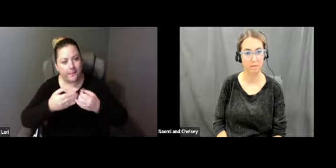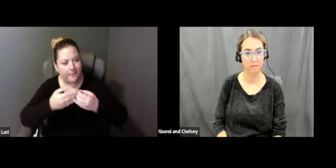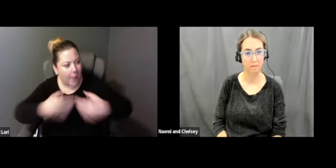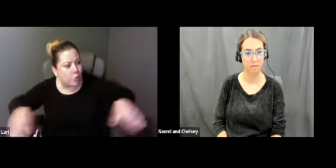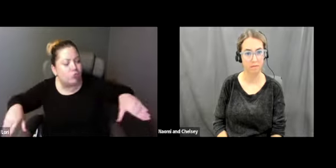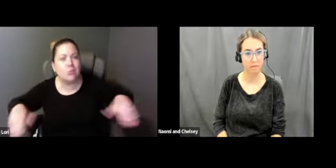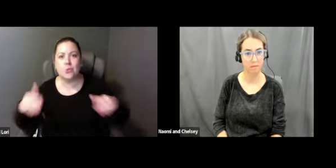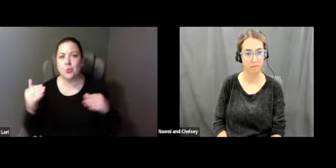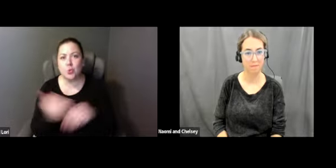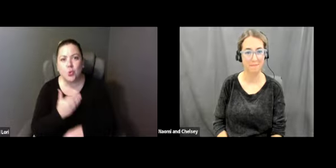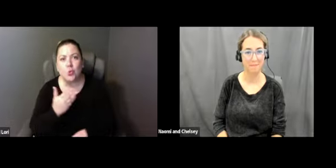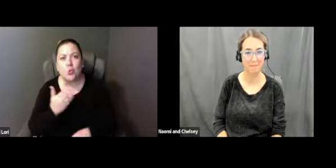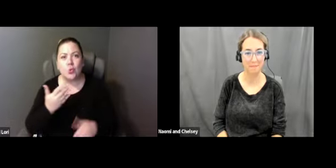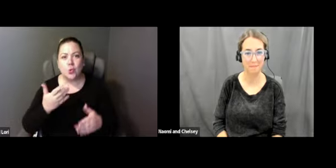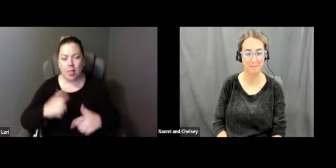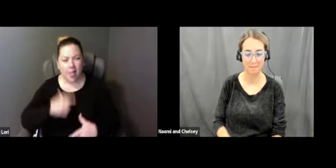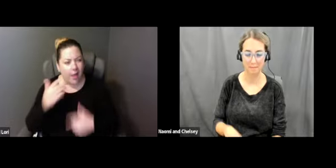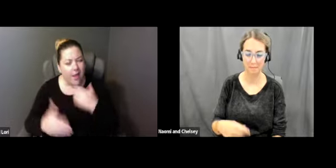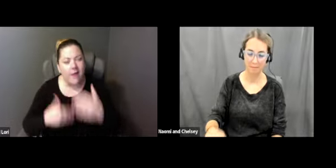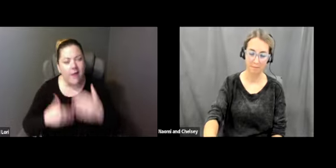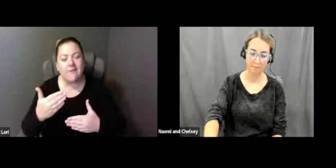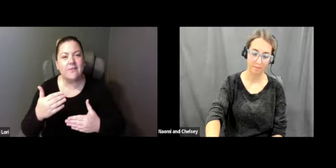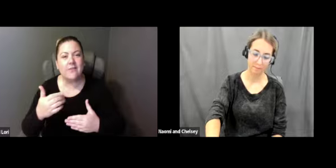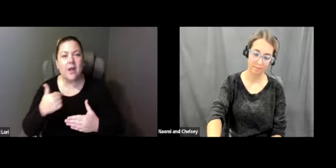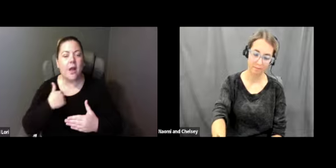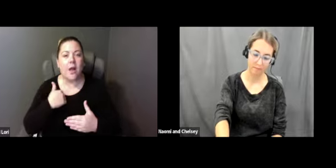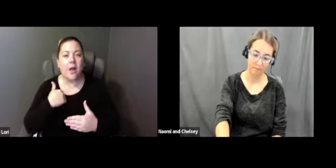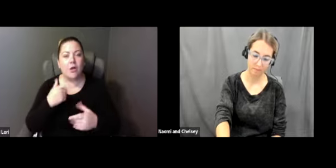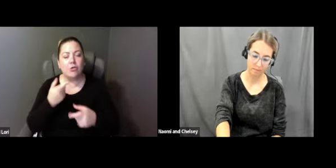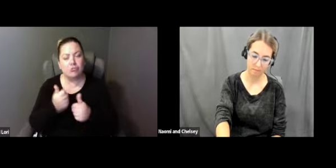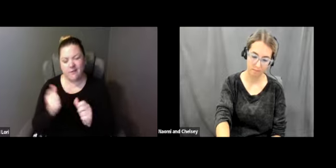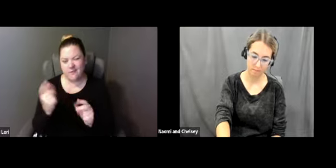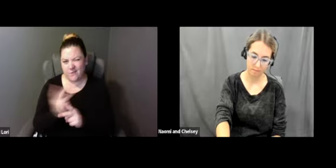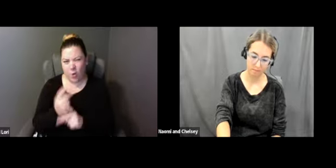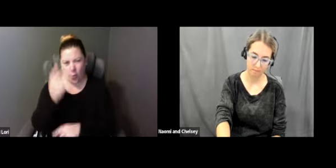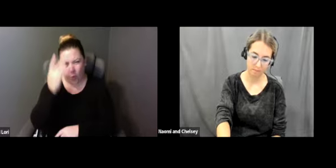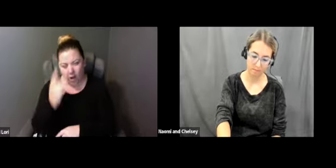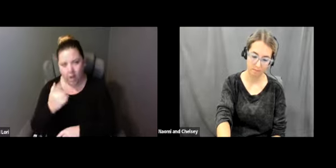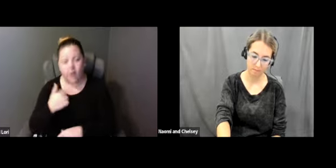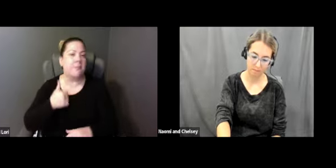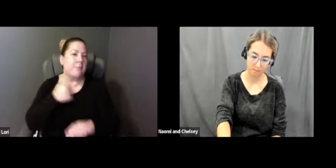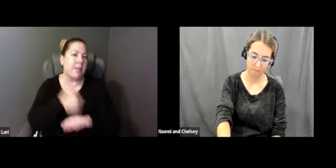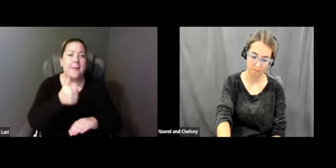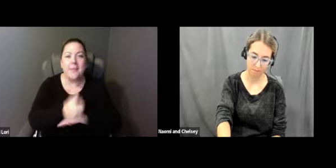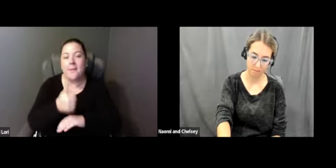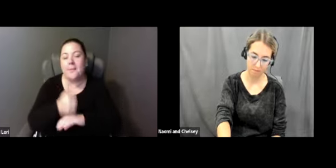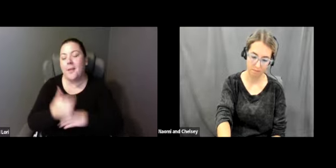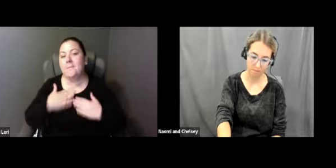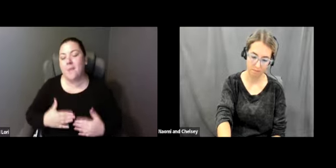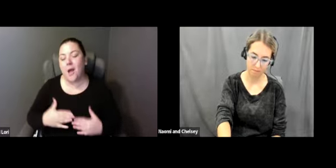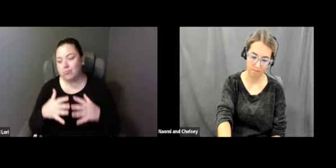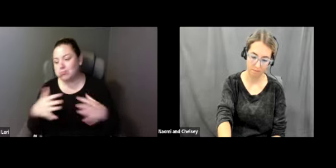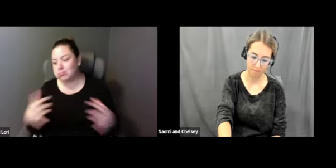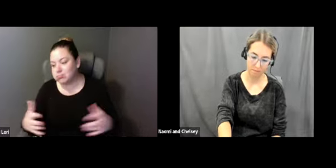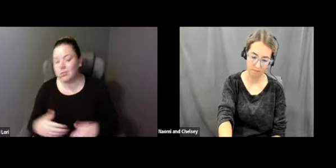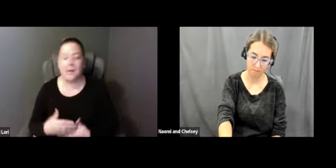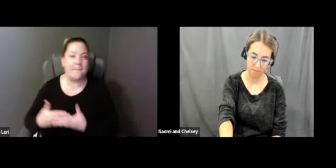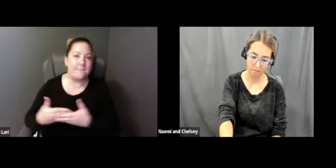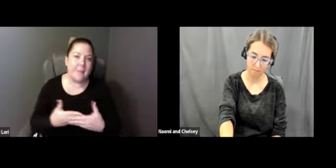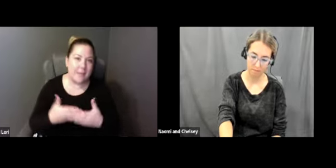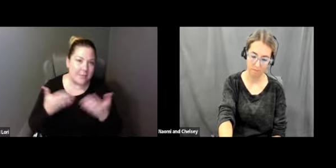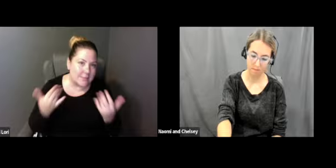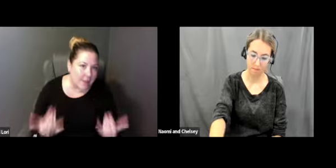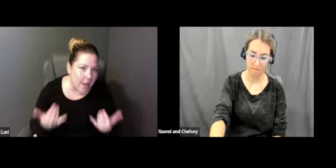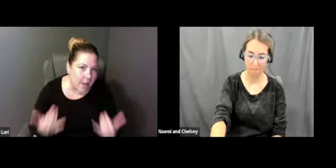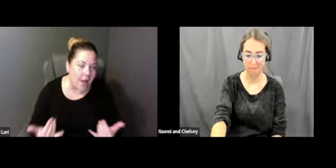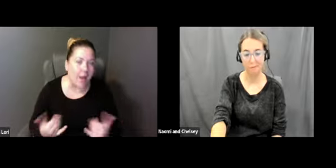person as I was. And so I was blaming a lot of it on weight gain from having children and having the fertility